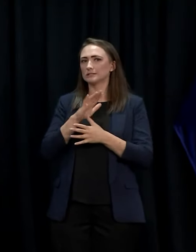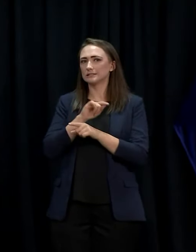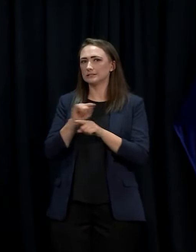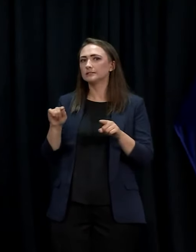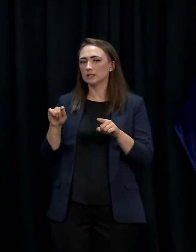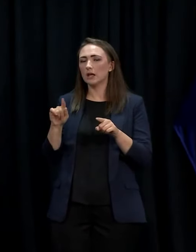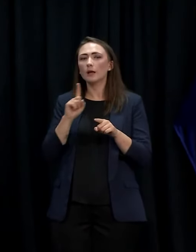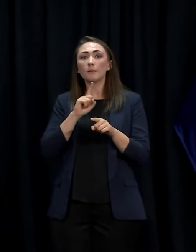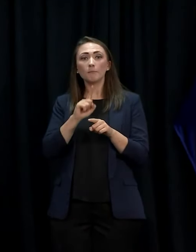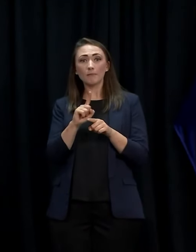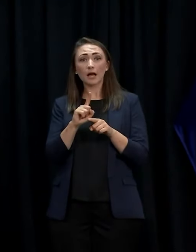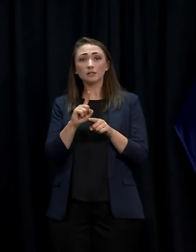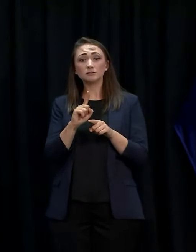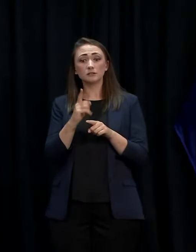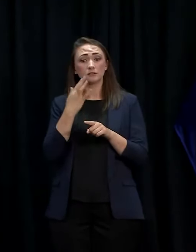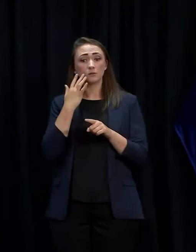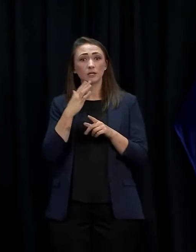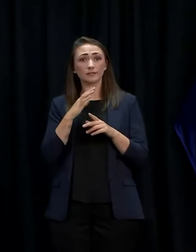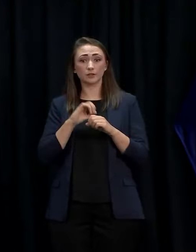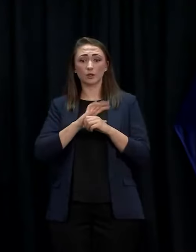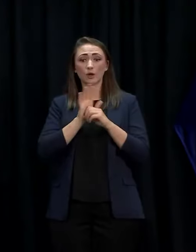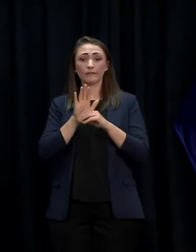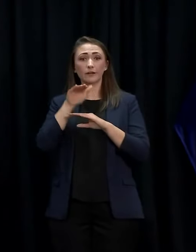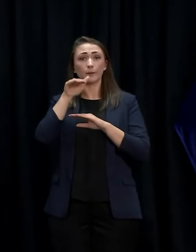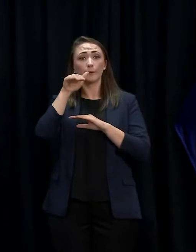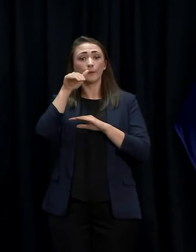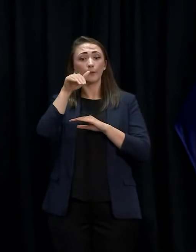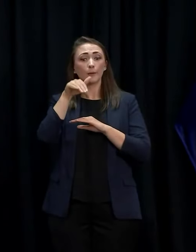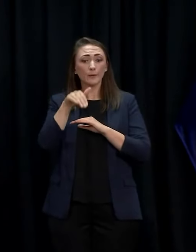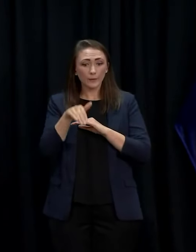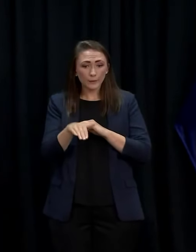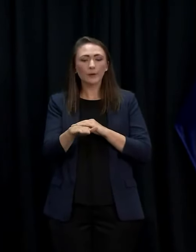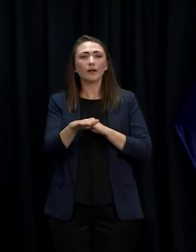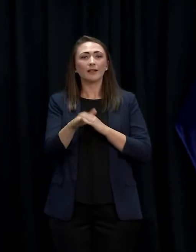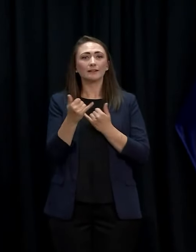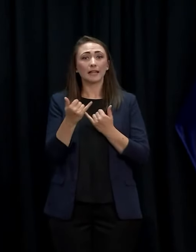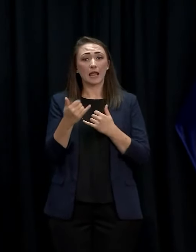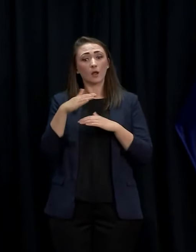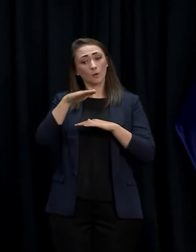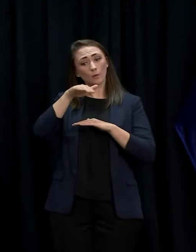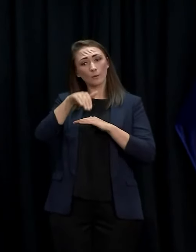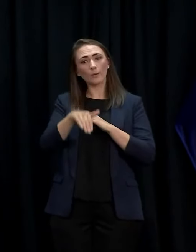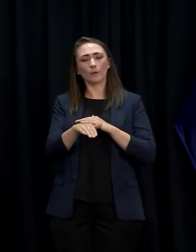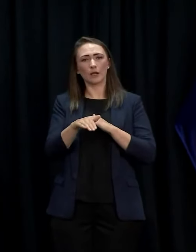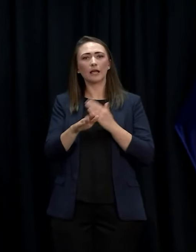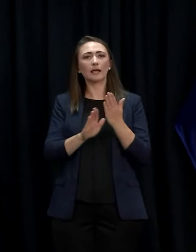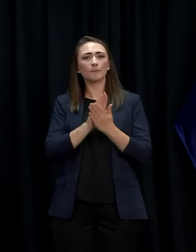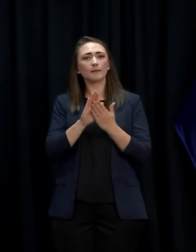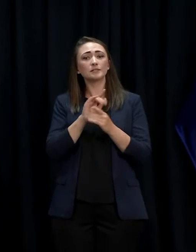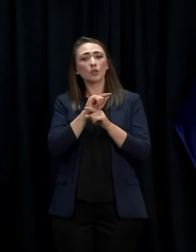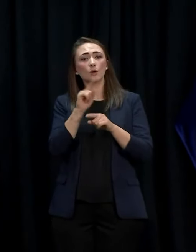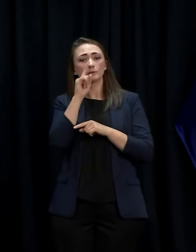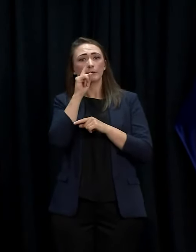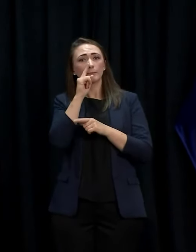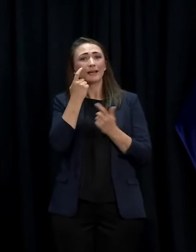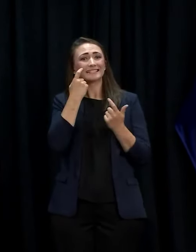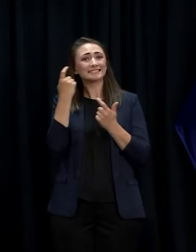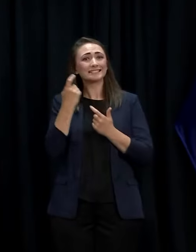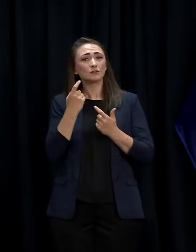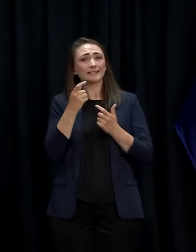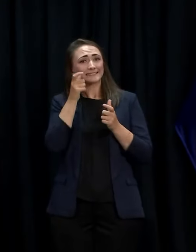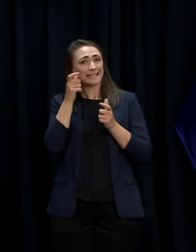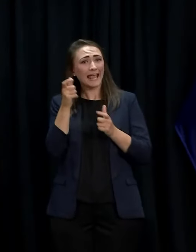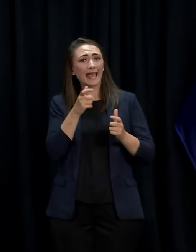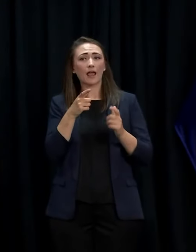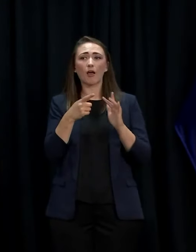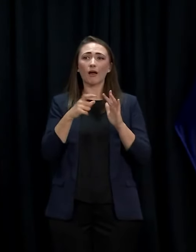of hospitalisation and those who require serious, ICU care and so on, there's likely to be a bit of